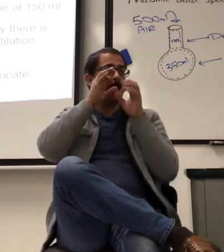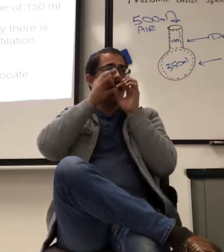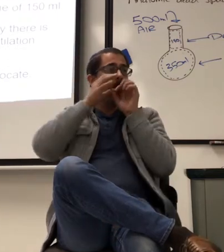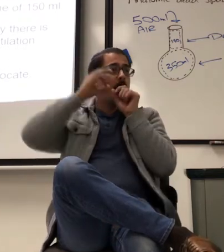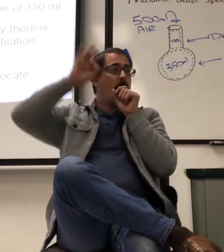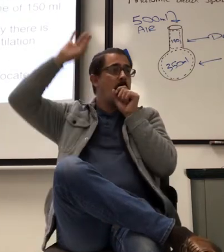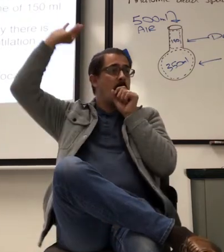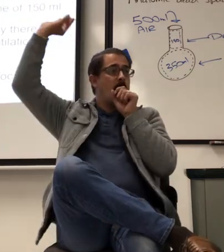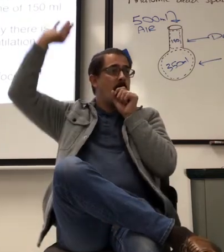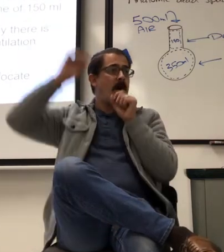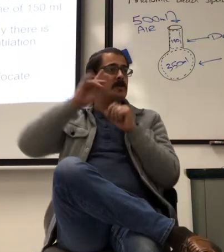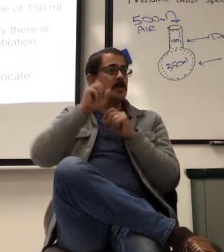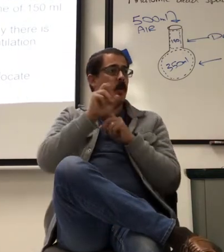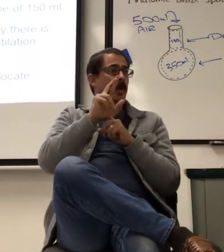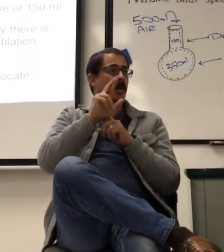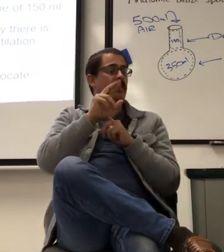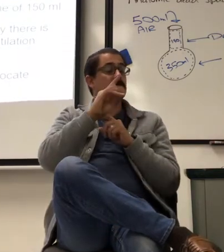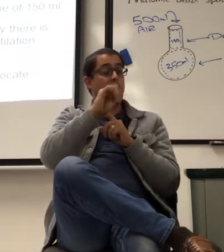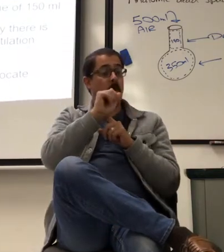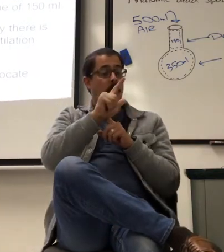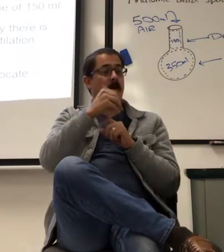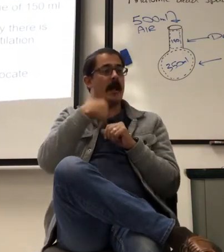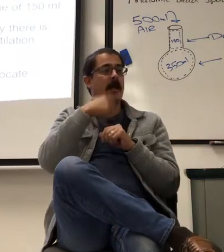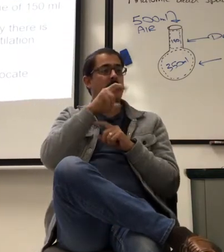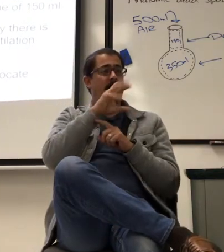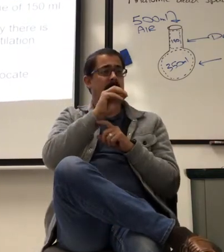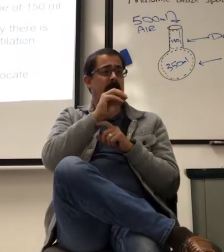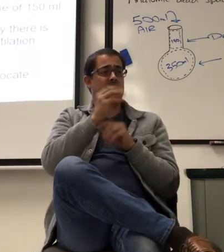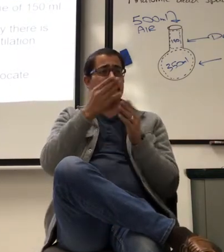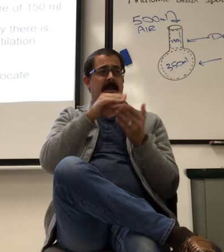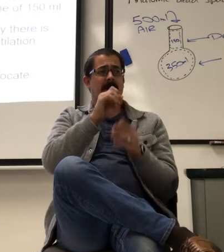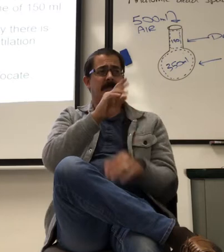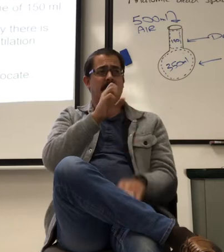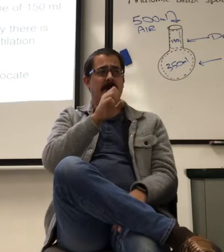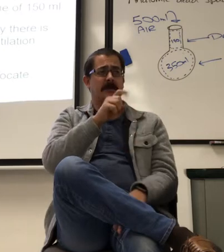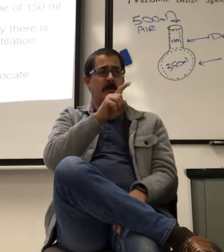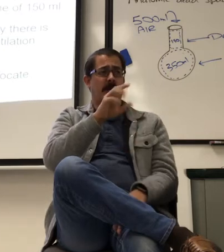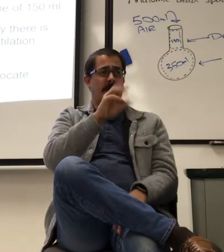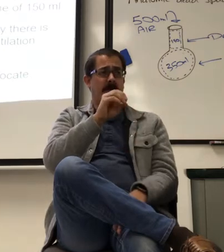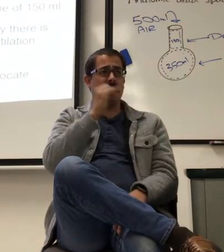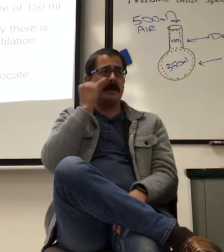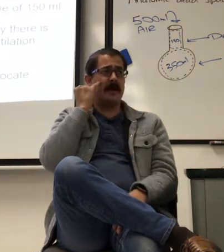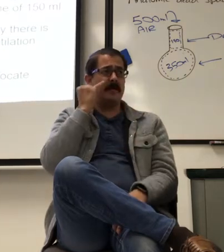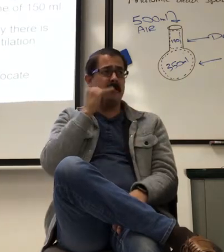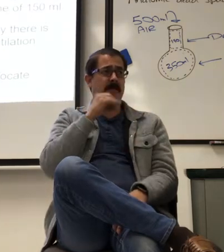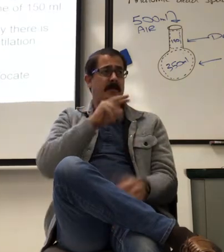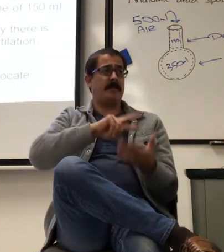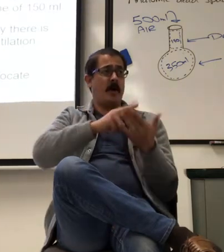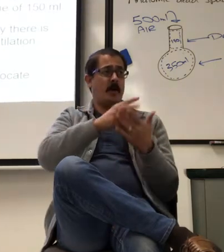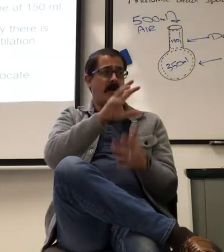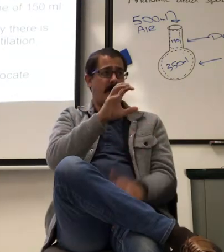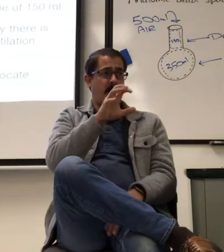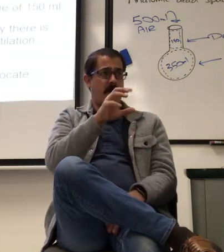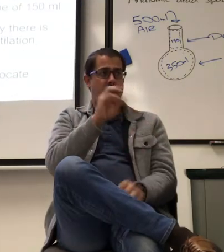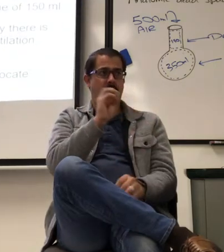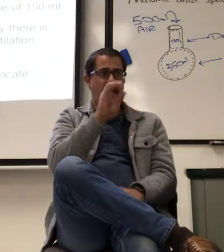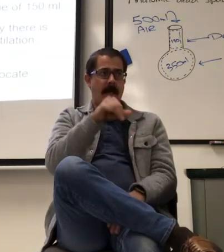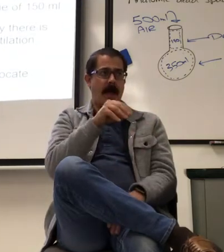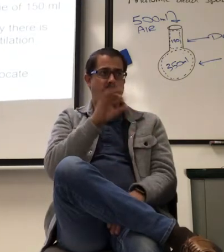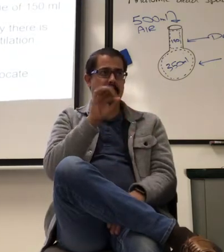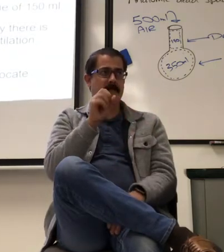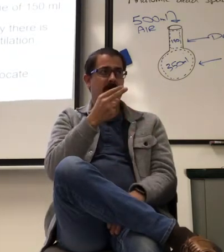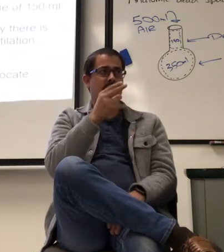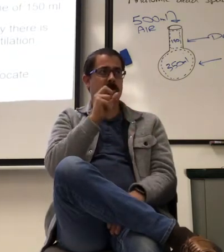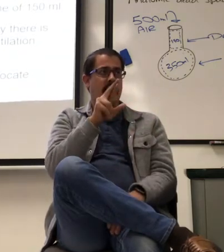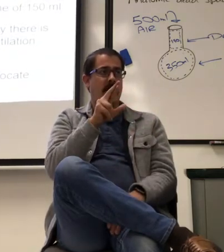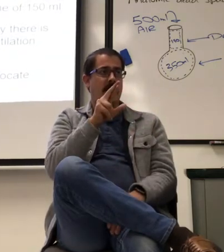volume of 350. And the dead space is 150. If tidal volume is 500, basically none of that is fresh air